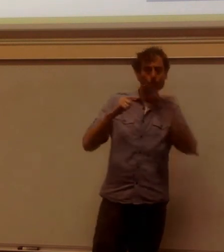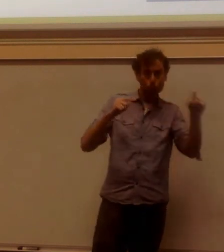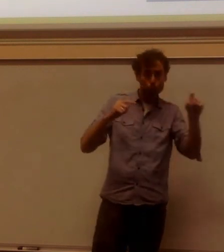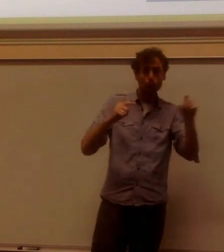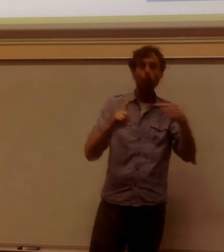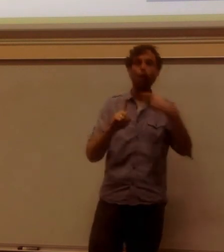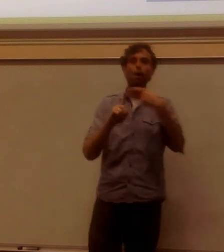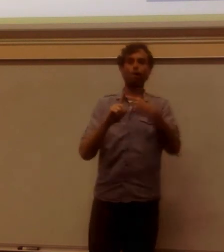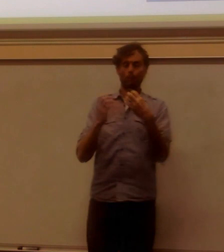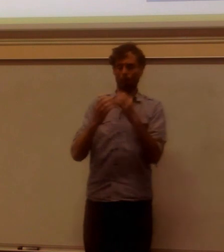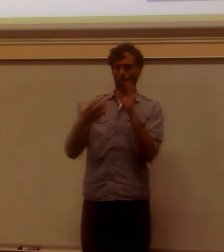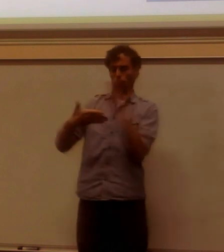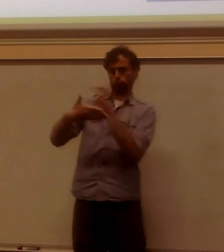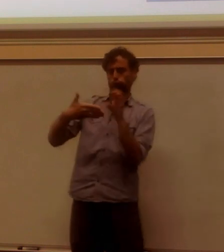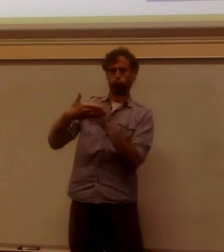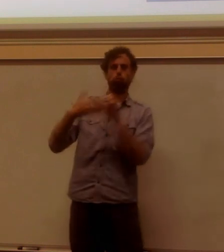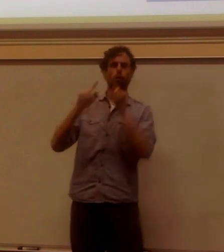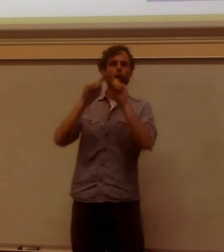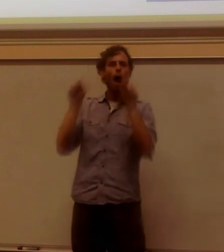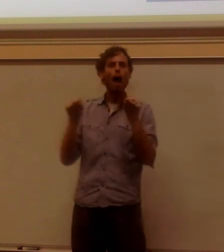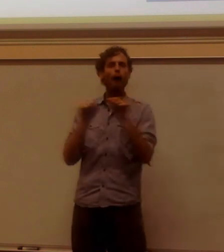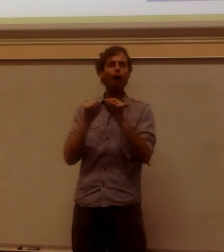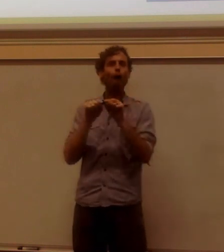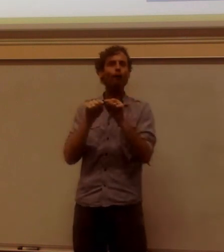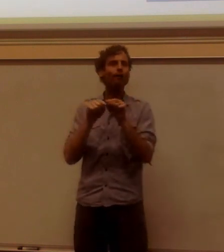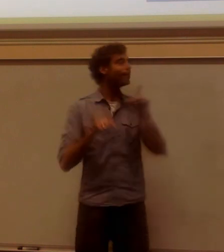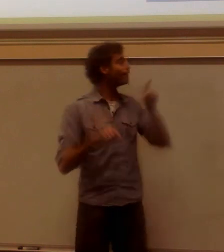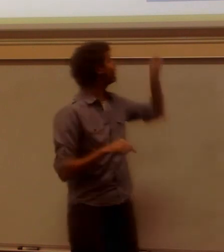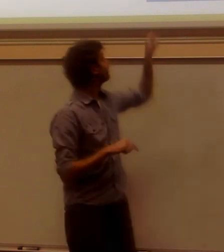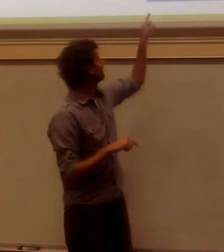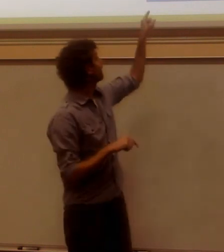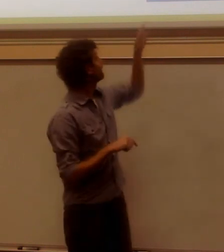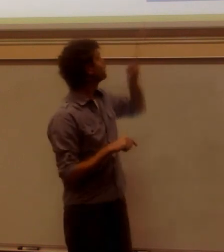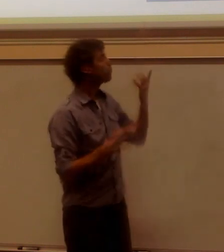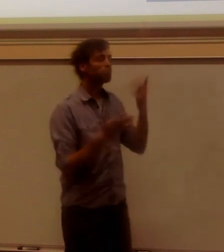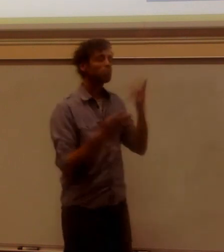also with plain English. And we provided icons for